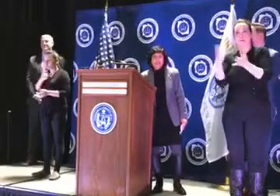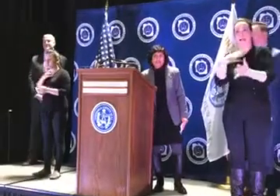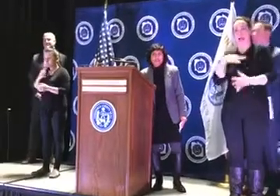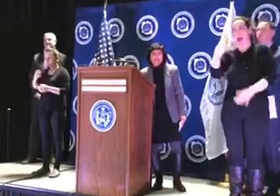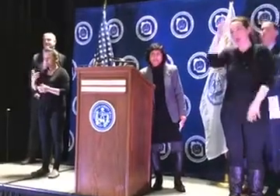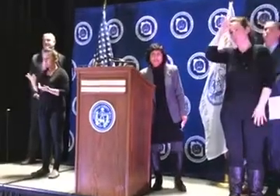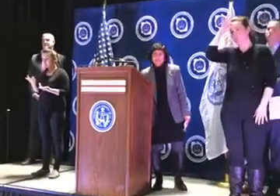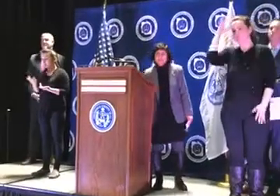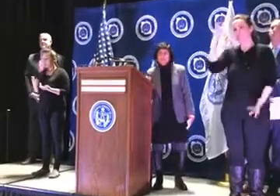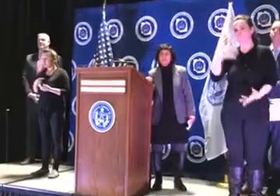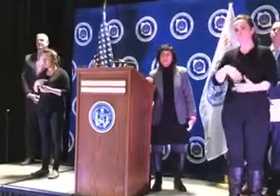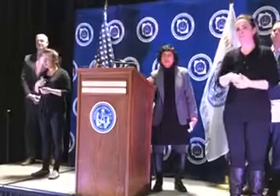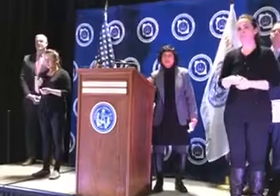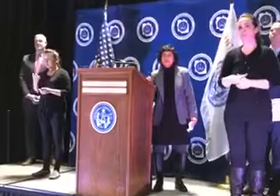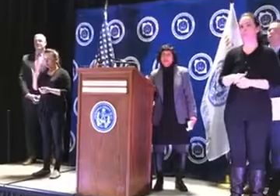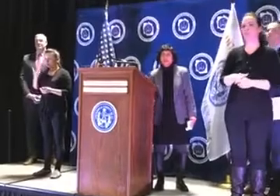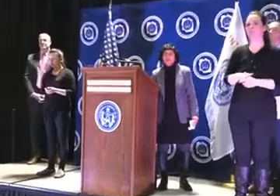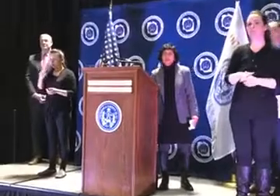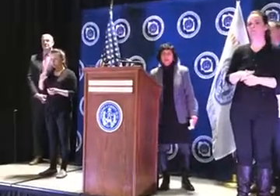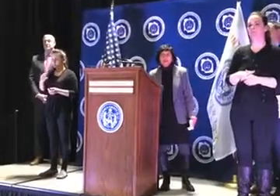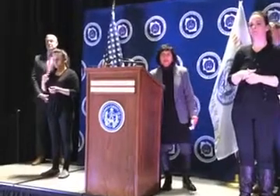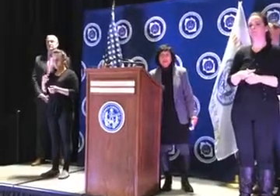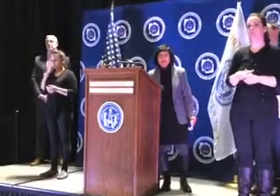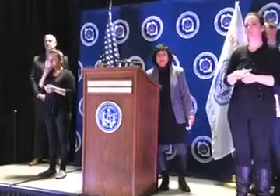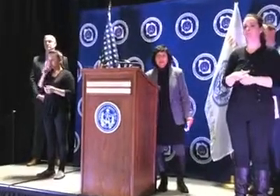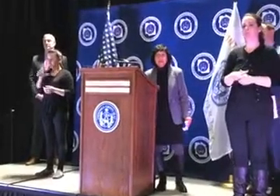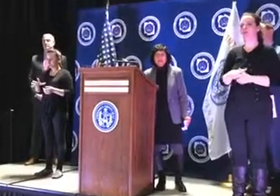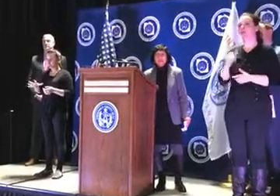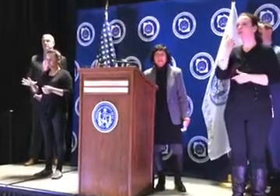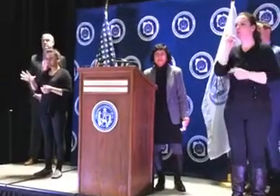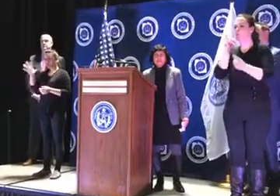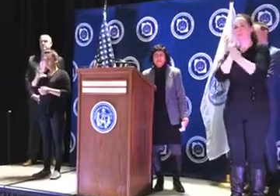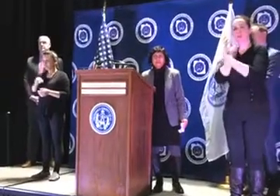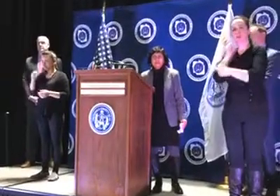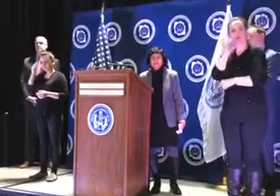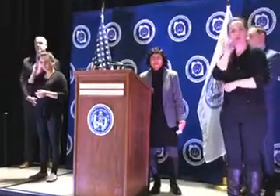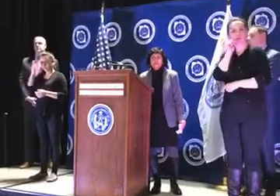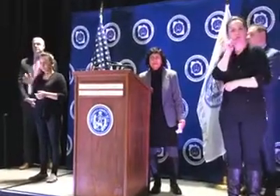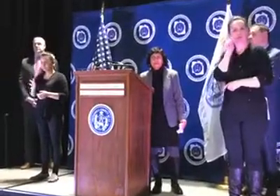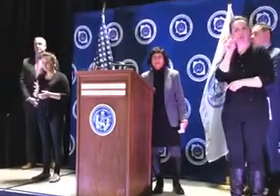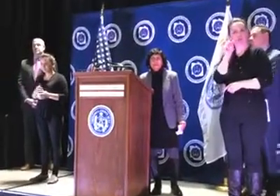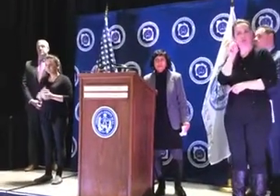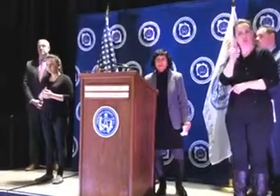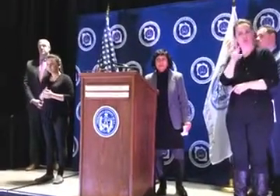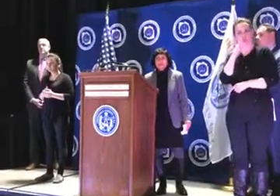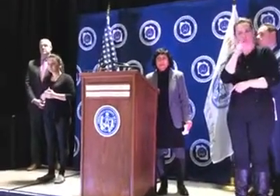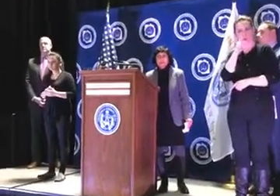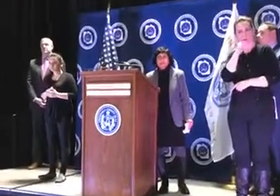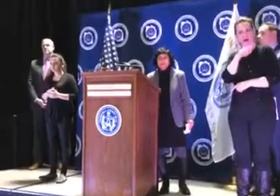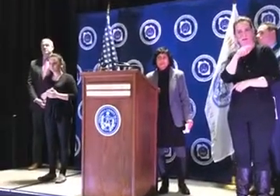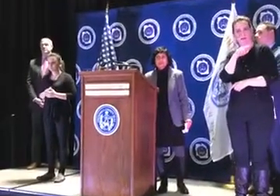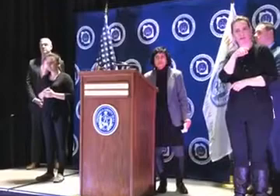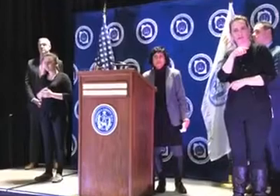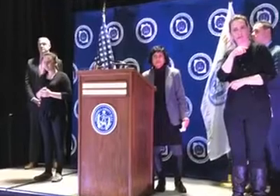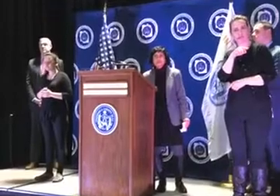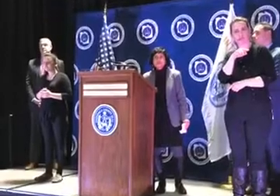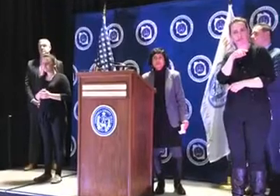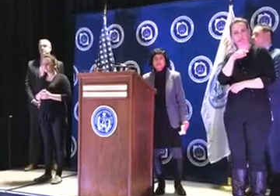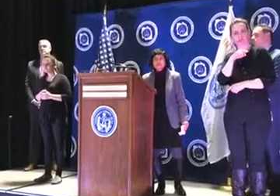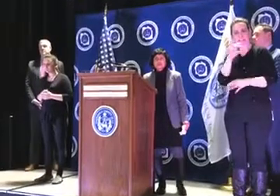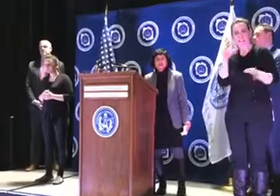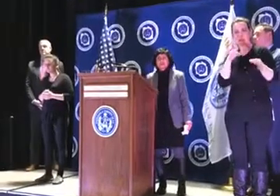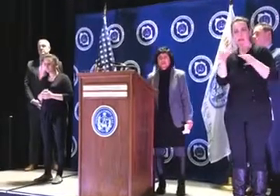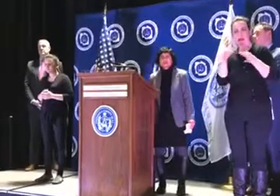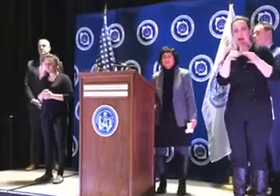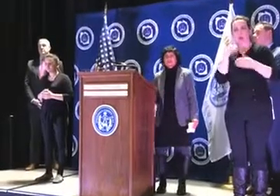that. Can you explain the process, not the training process for those folks, but what process they follow